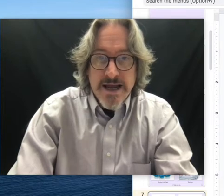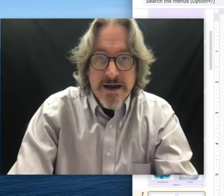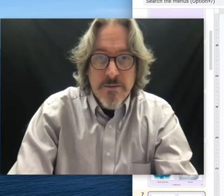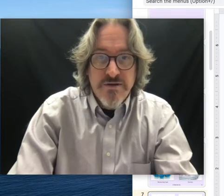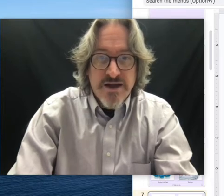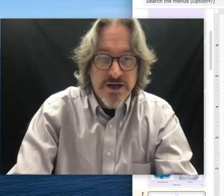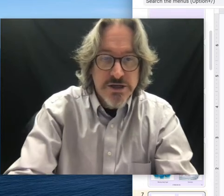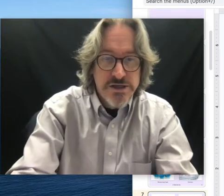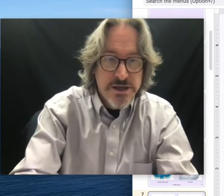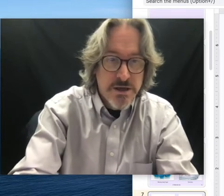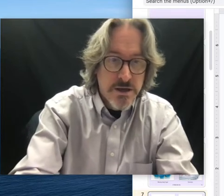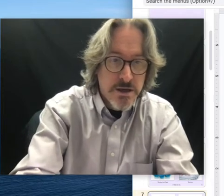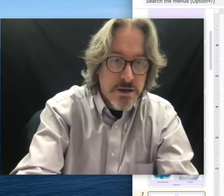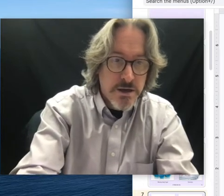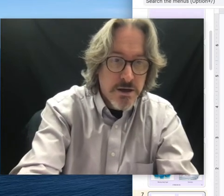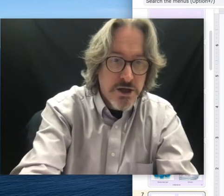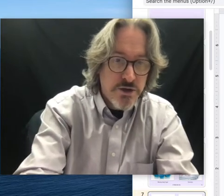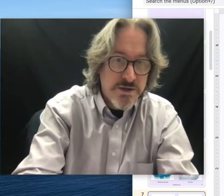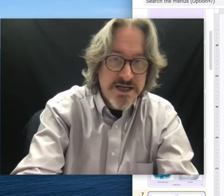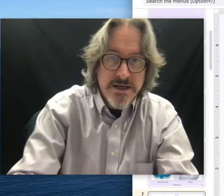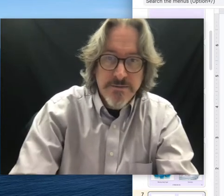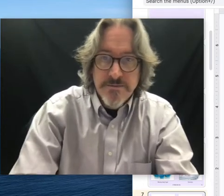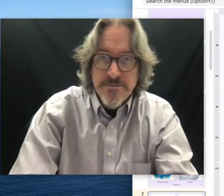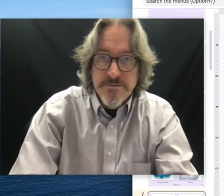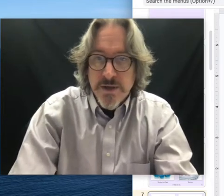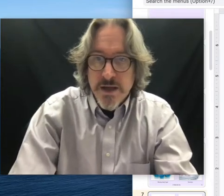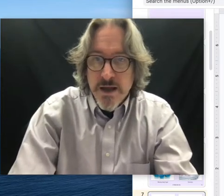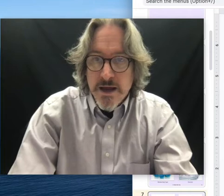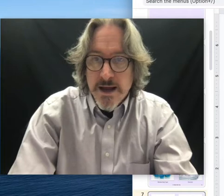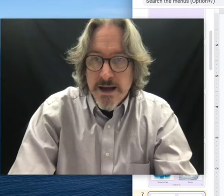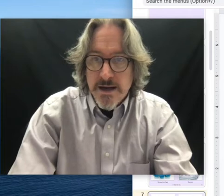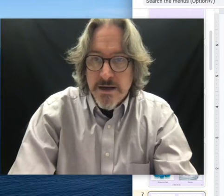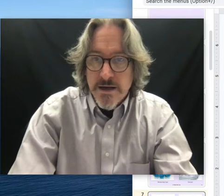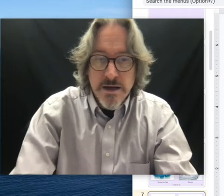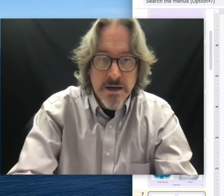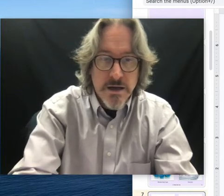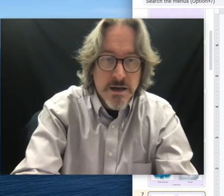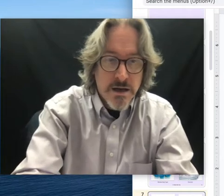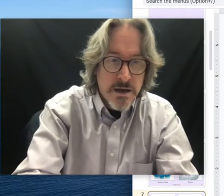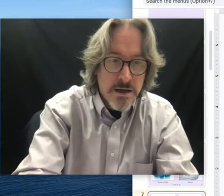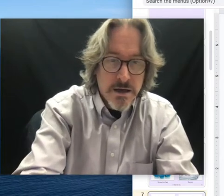And again, abbreviations, QT and